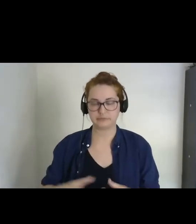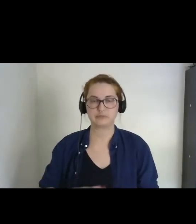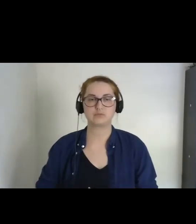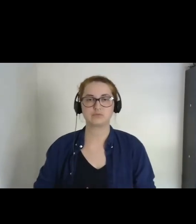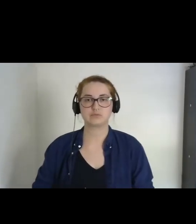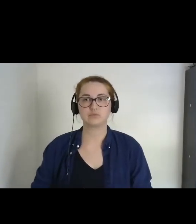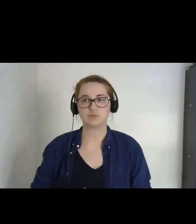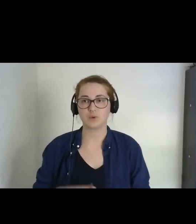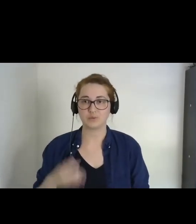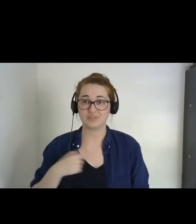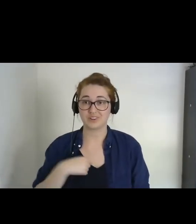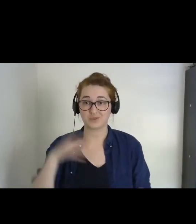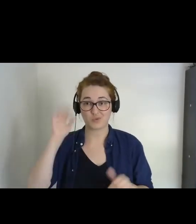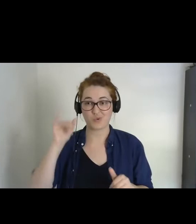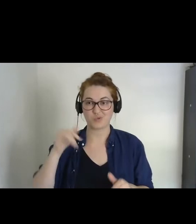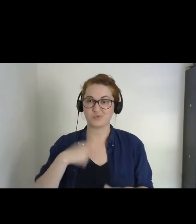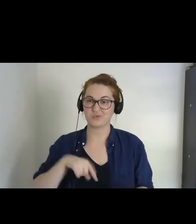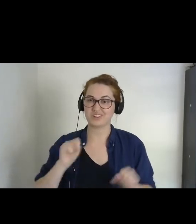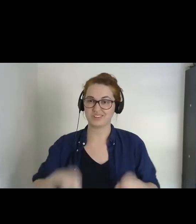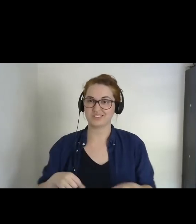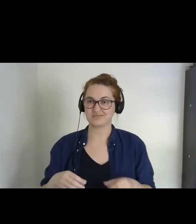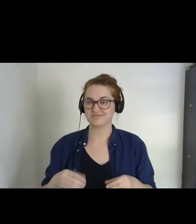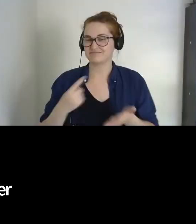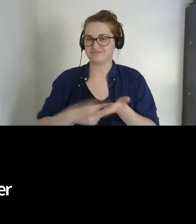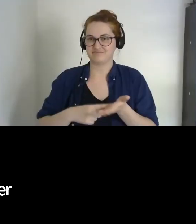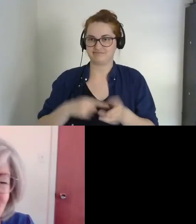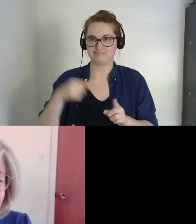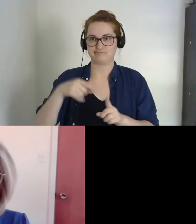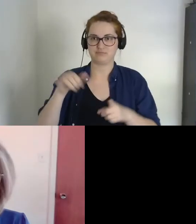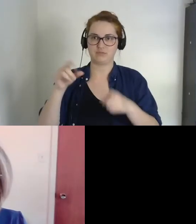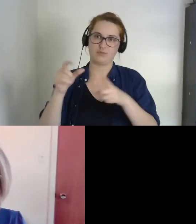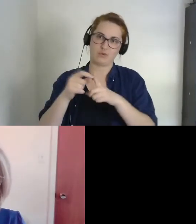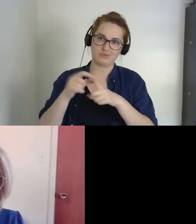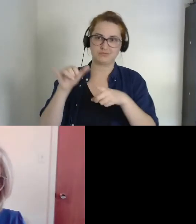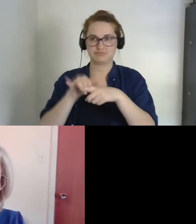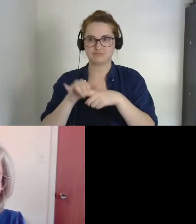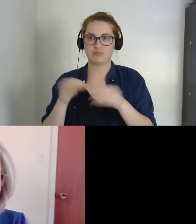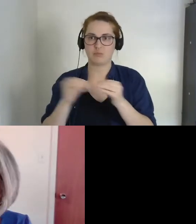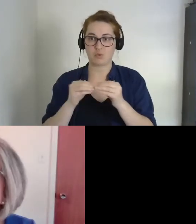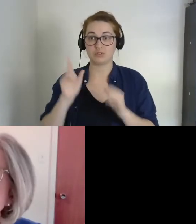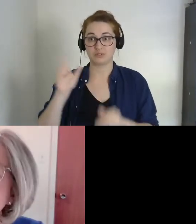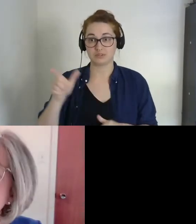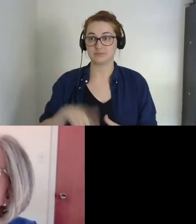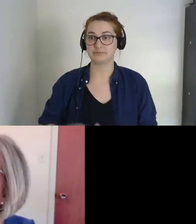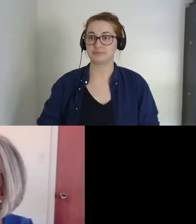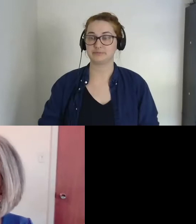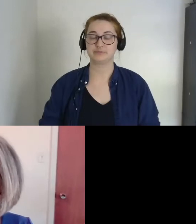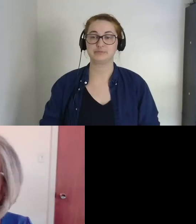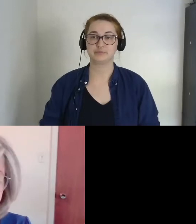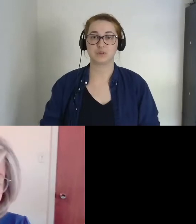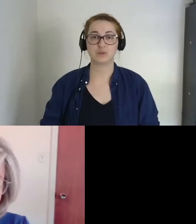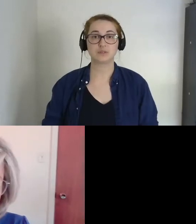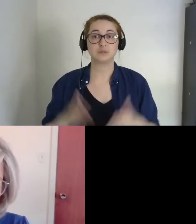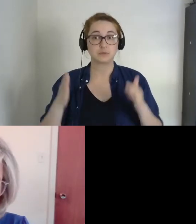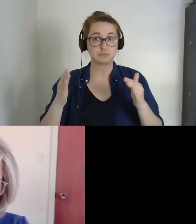more. And I think I'll end there. So thank you so much, and I'll just move on to the